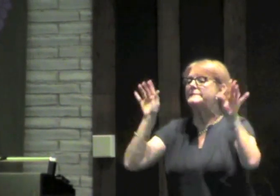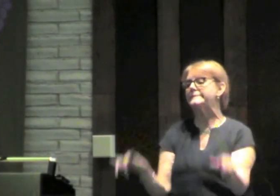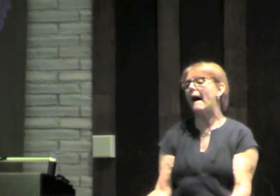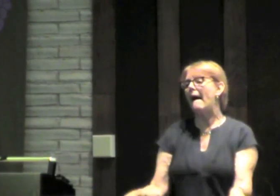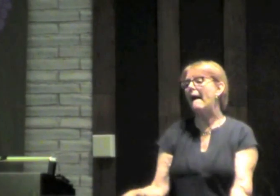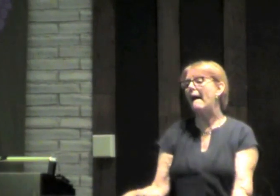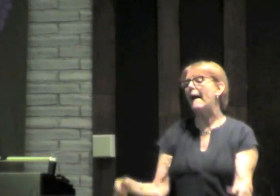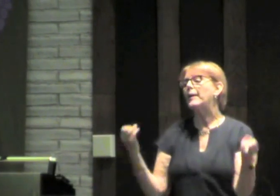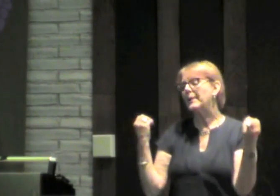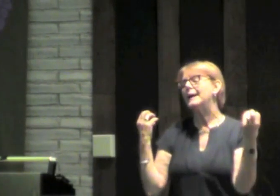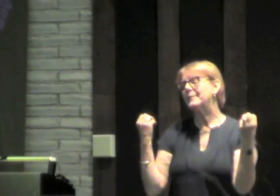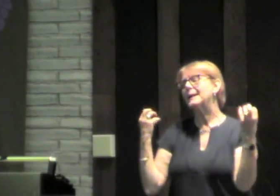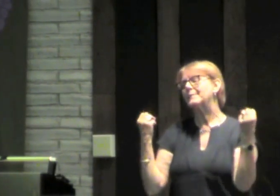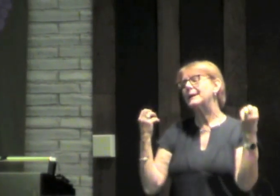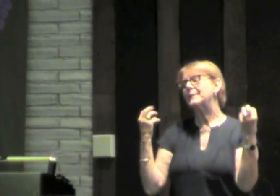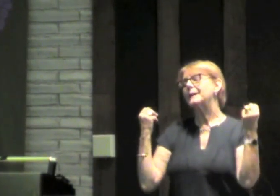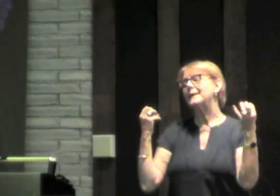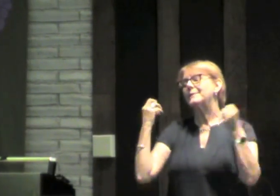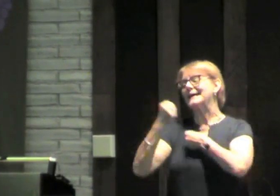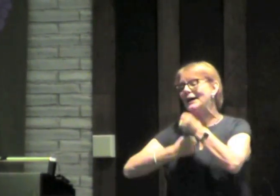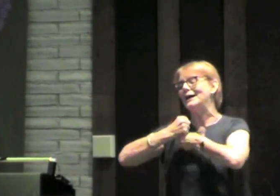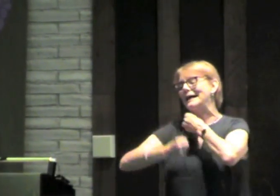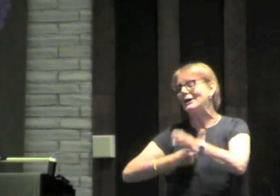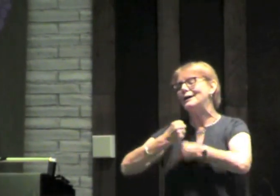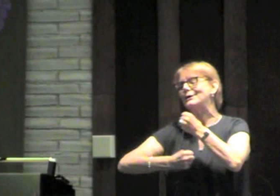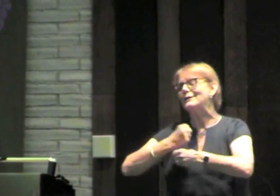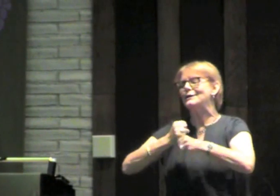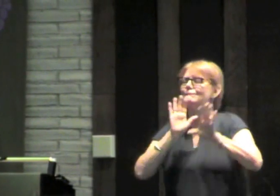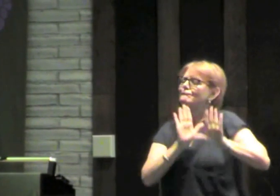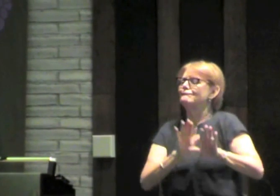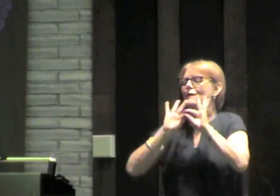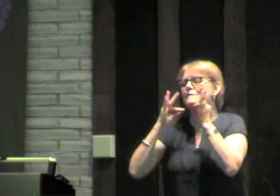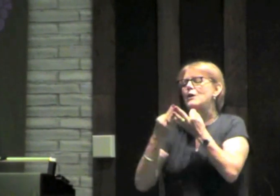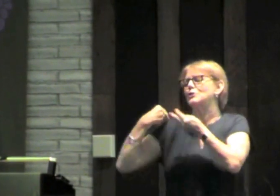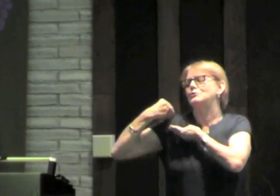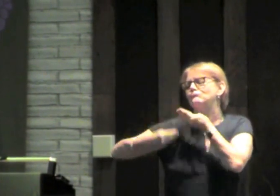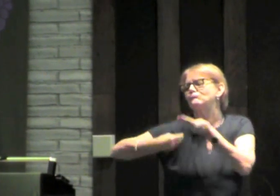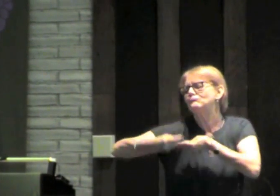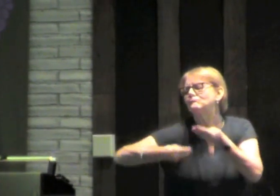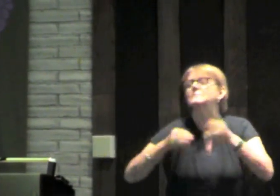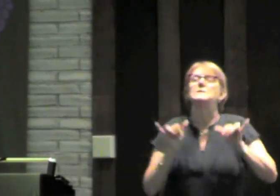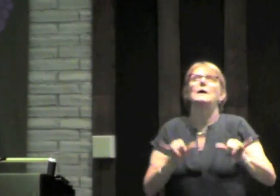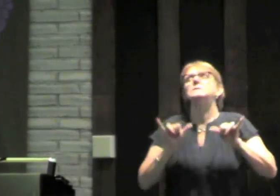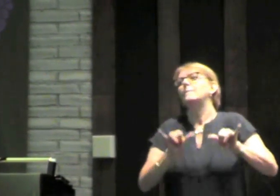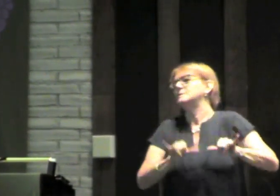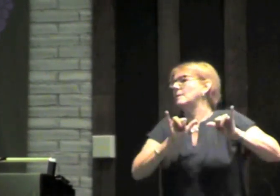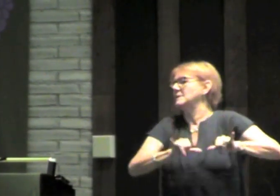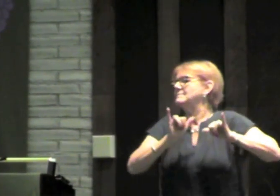the Arab people have just stayed there in the West Bank for all of these years. Their families are there, and